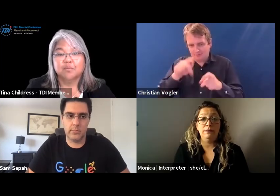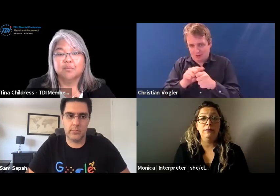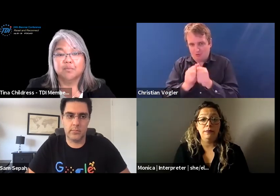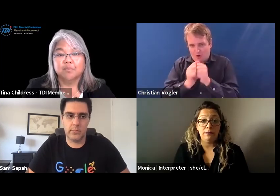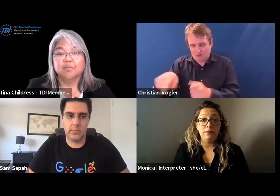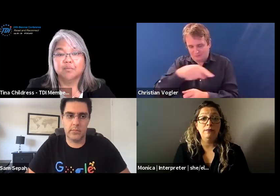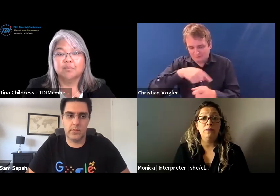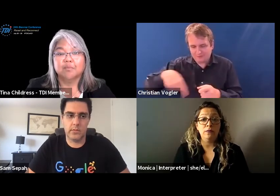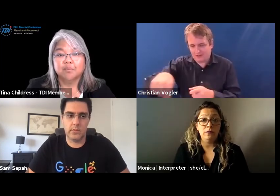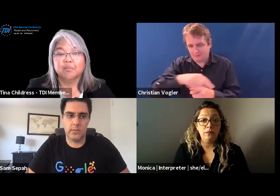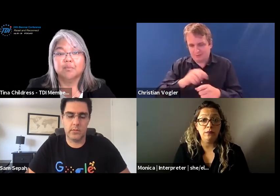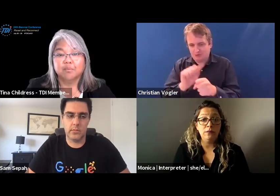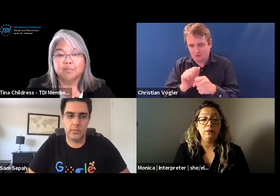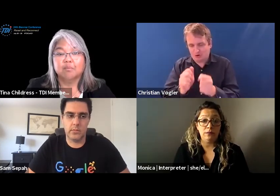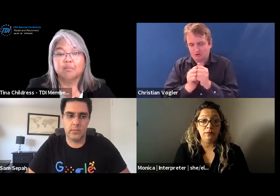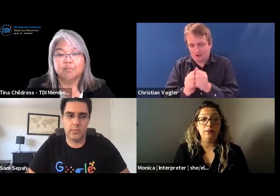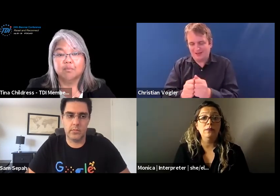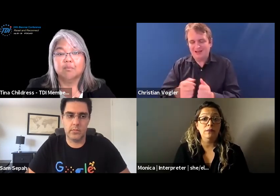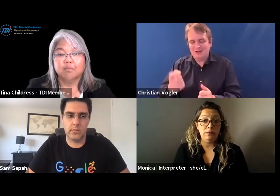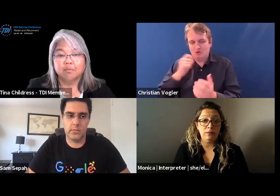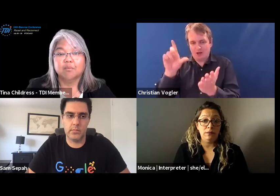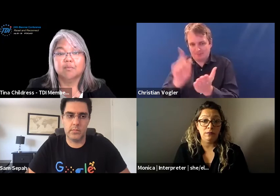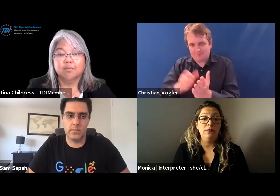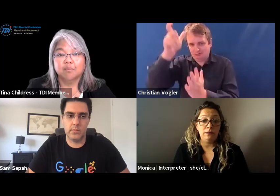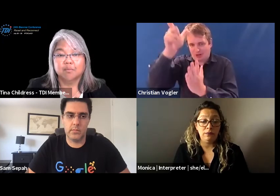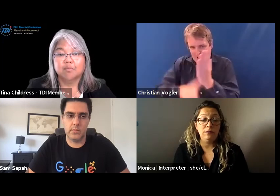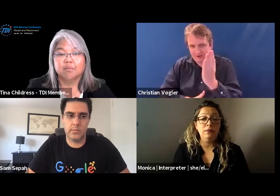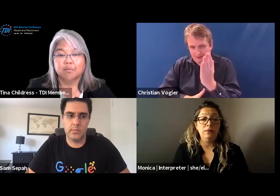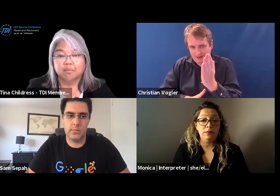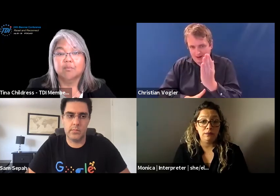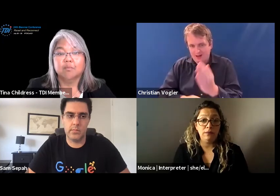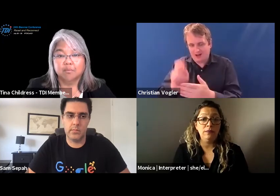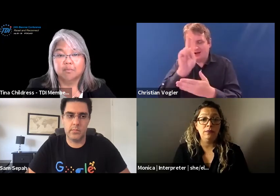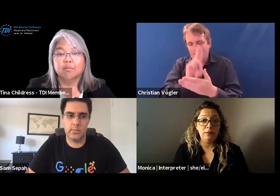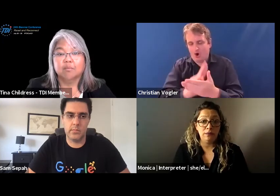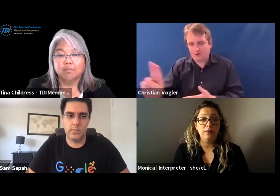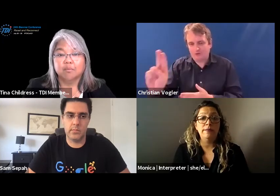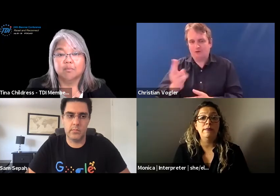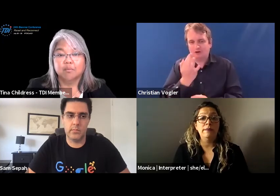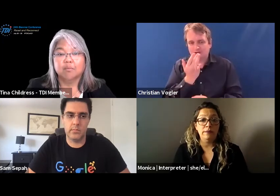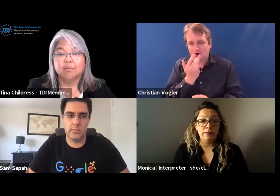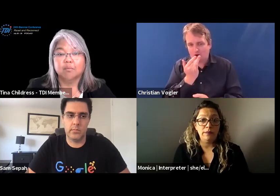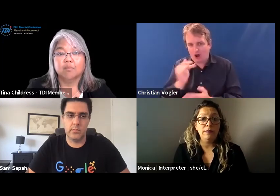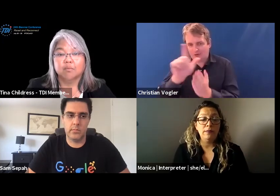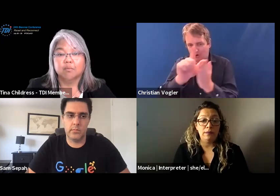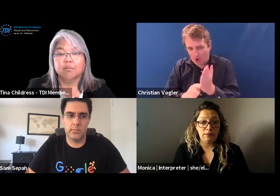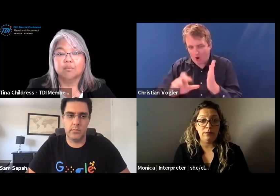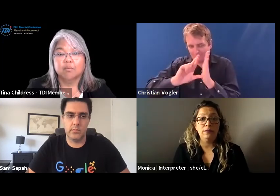And we have to work together to publish an article at the